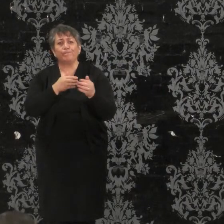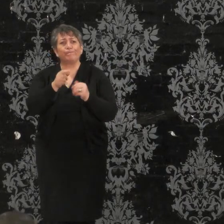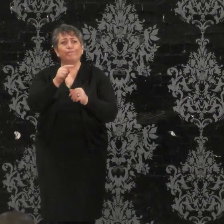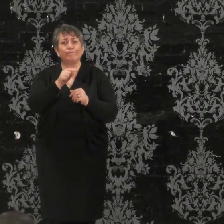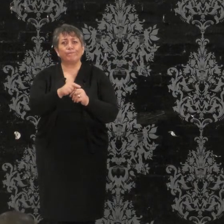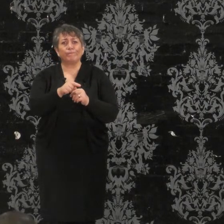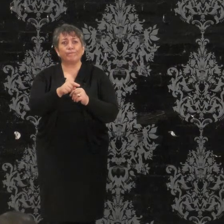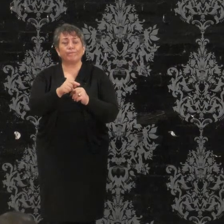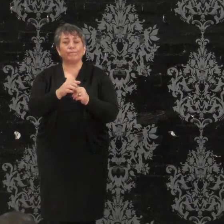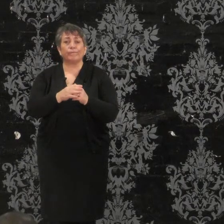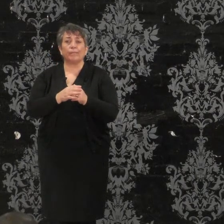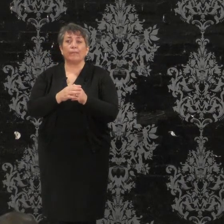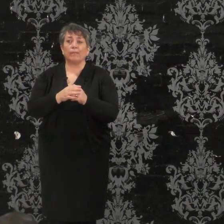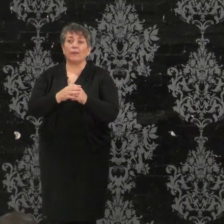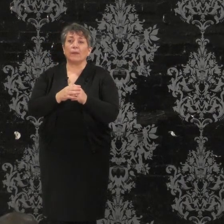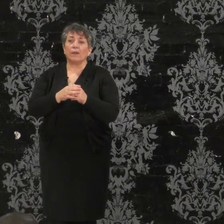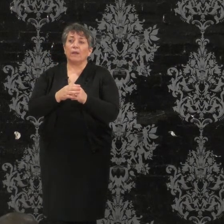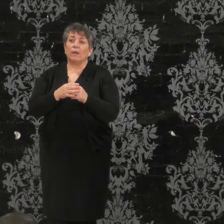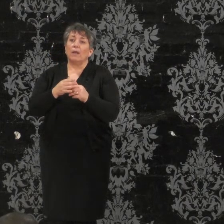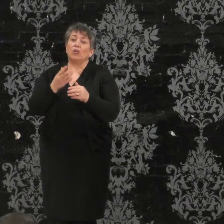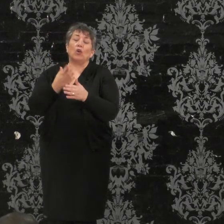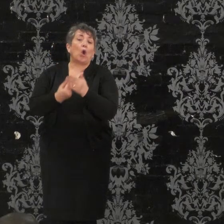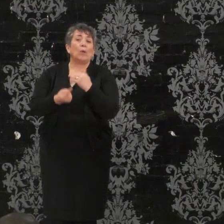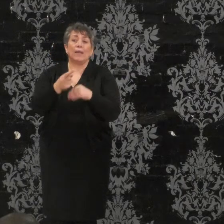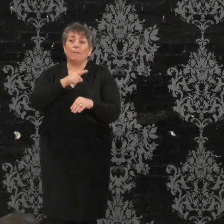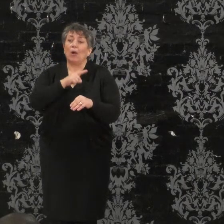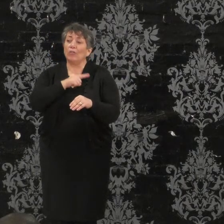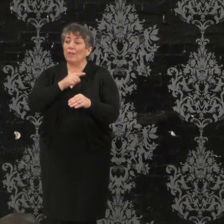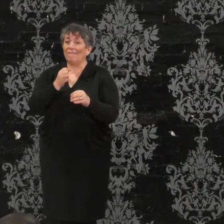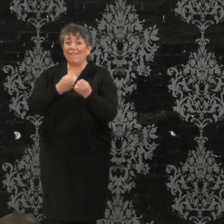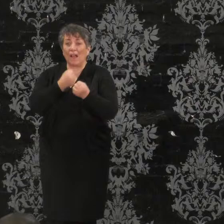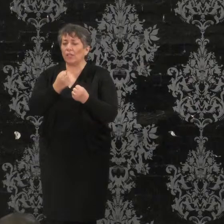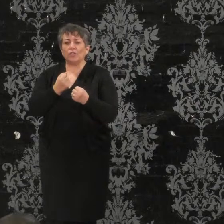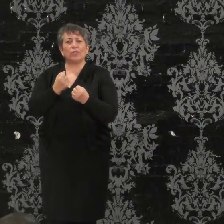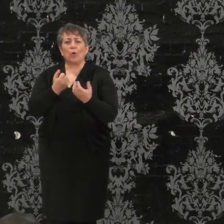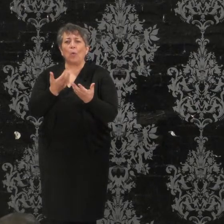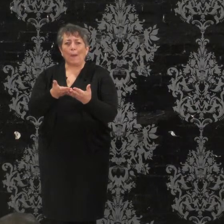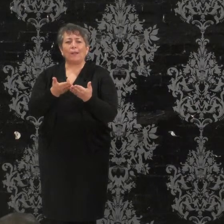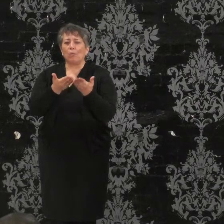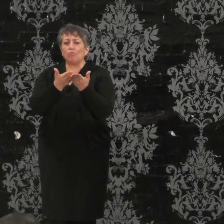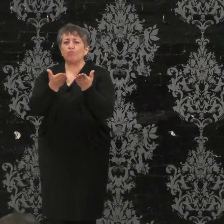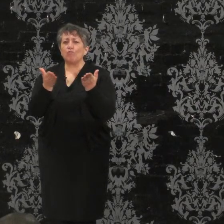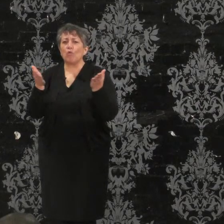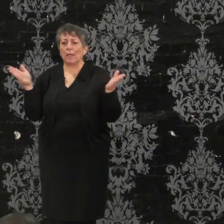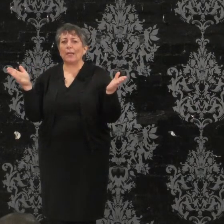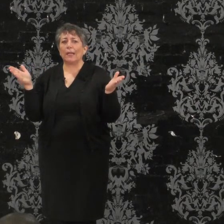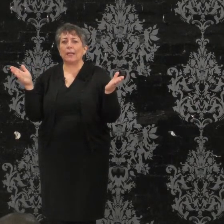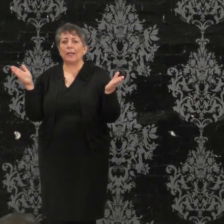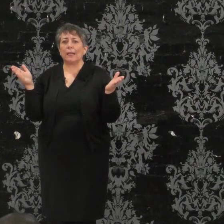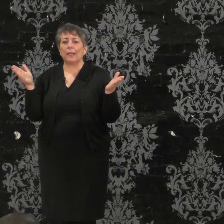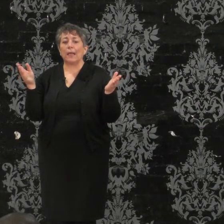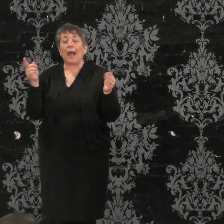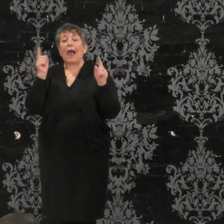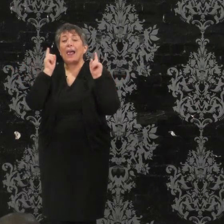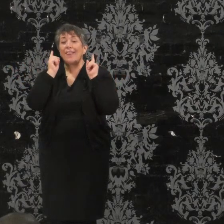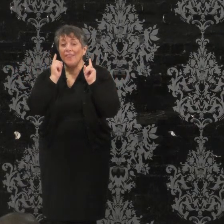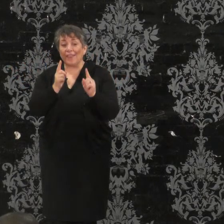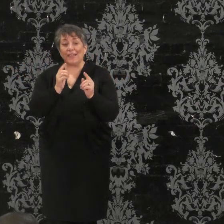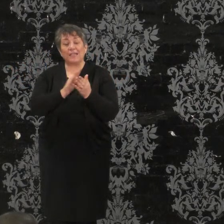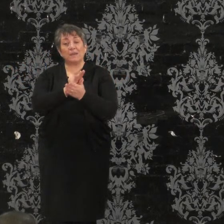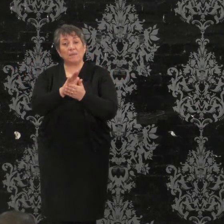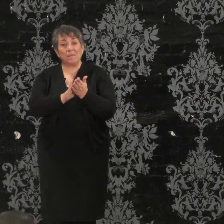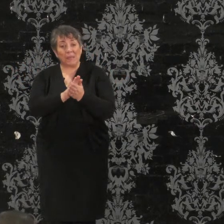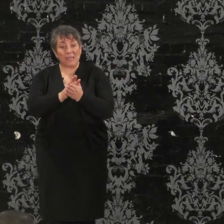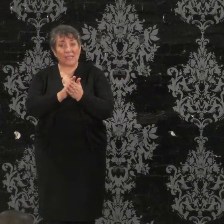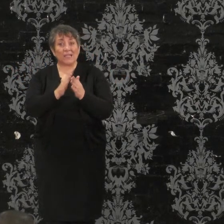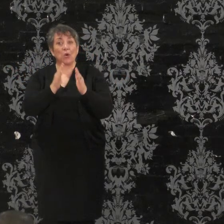affecting young people, but more broadly. And this means proactively tackling the structural barriers and,